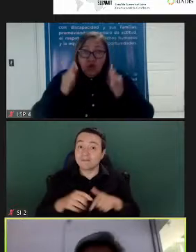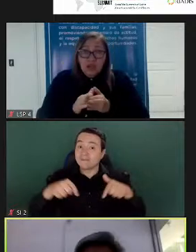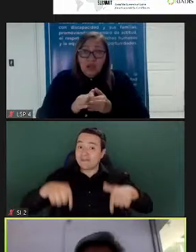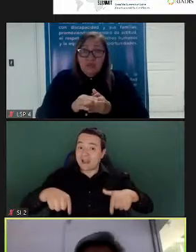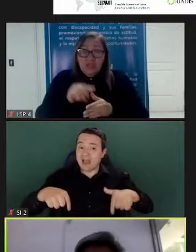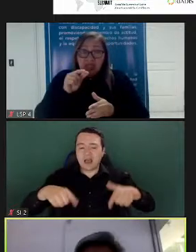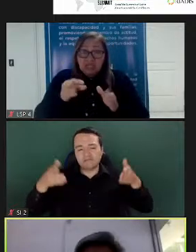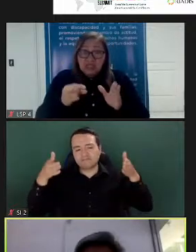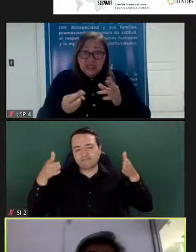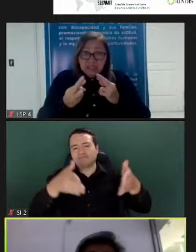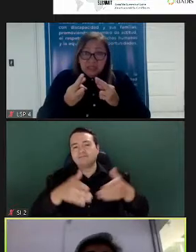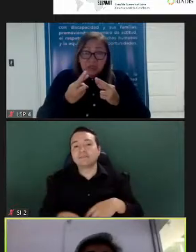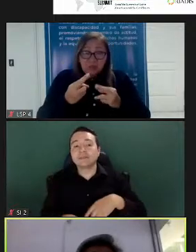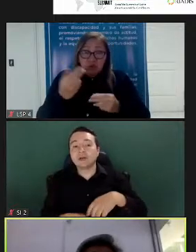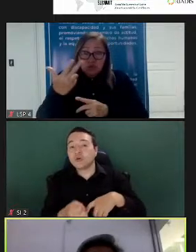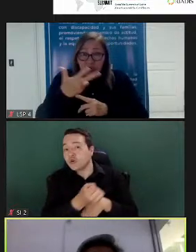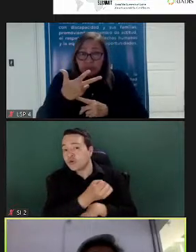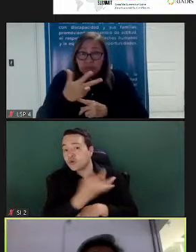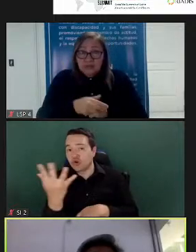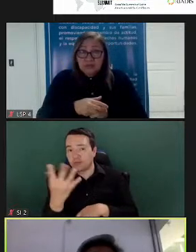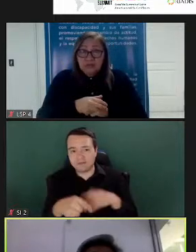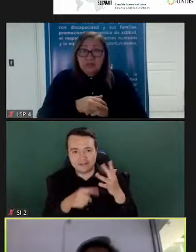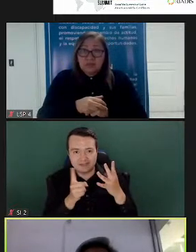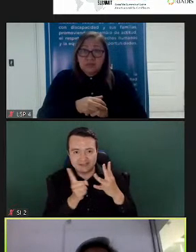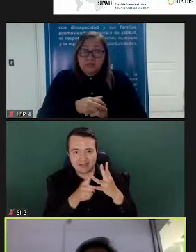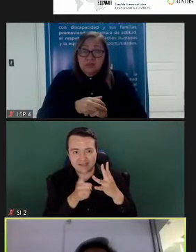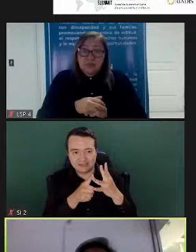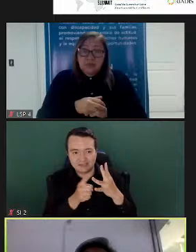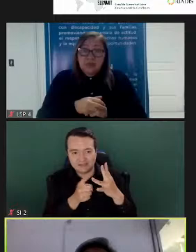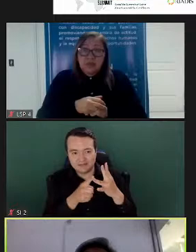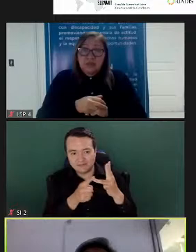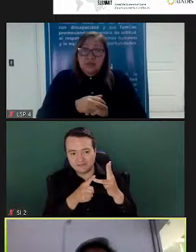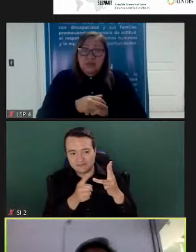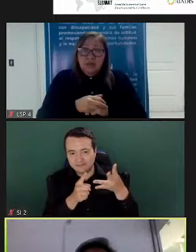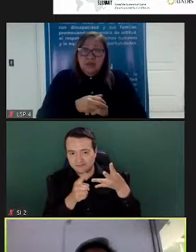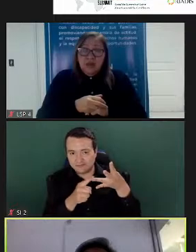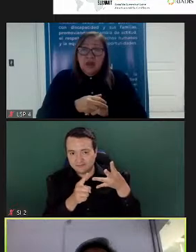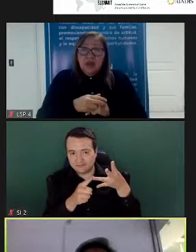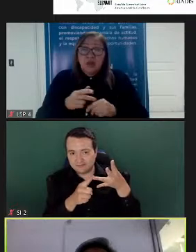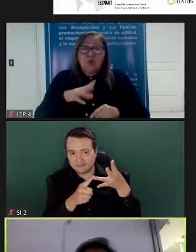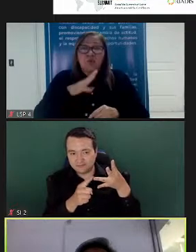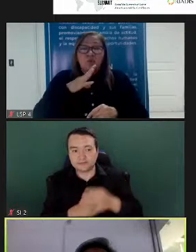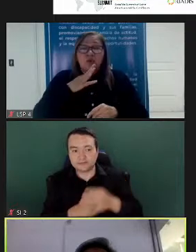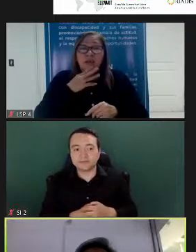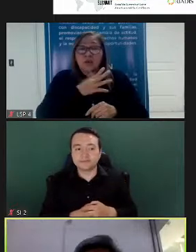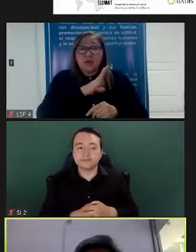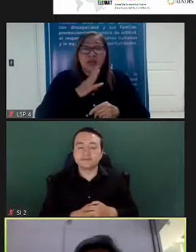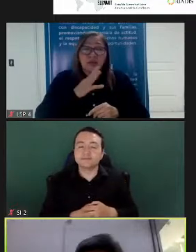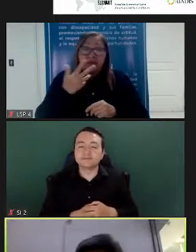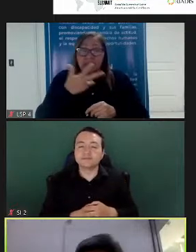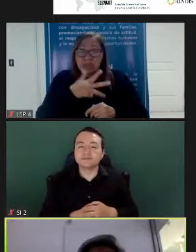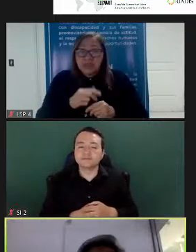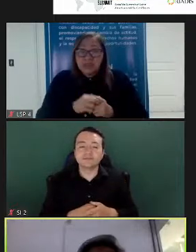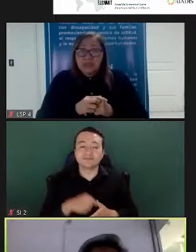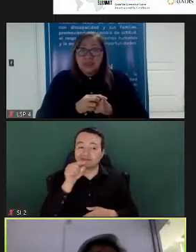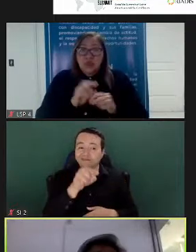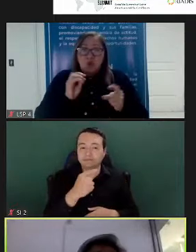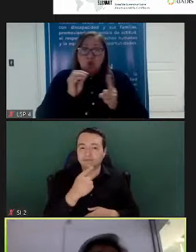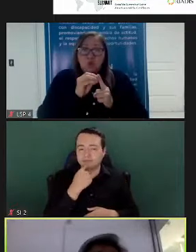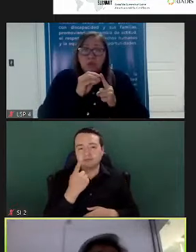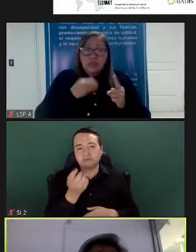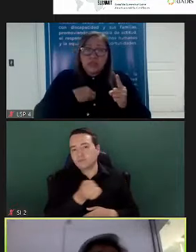sdgs and going to focus on result number three as i just said